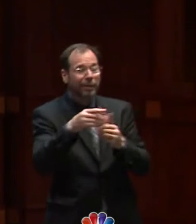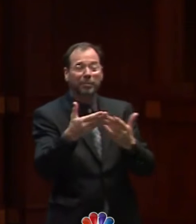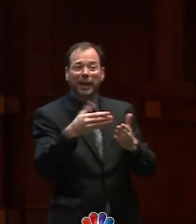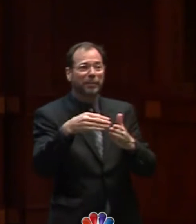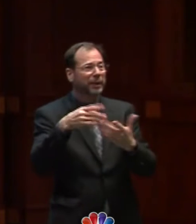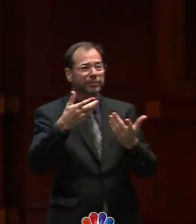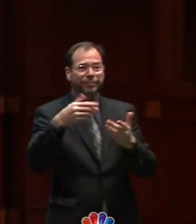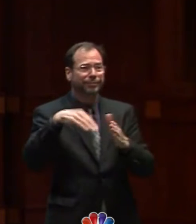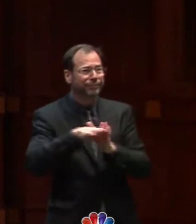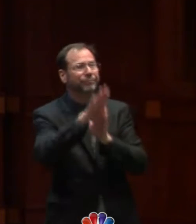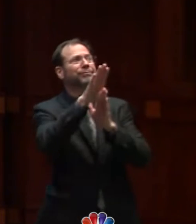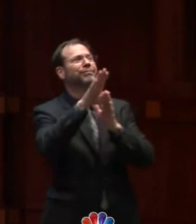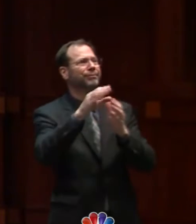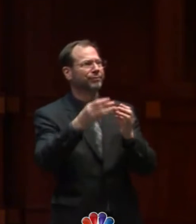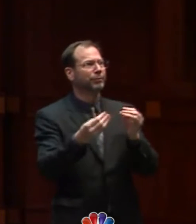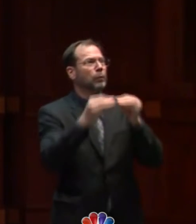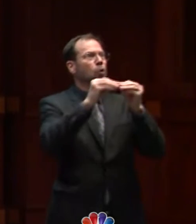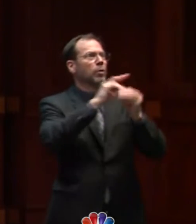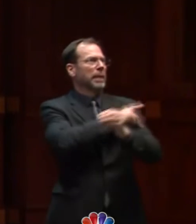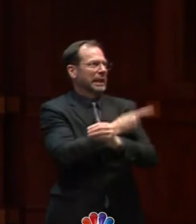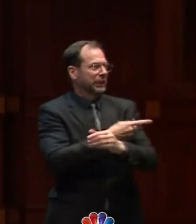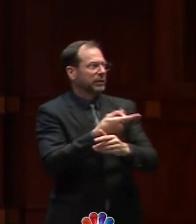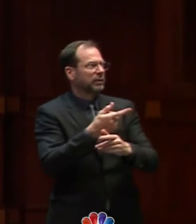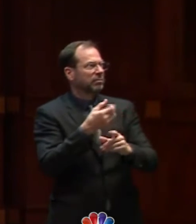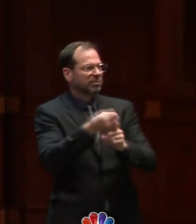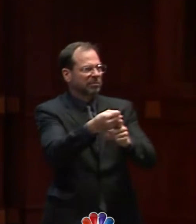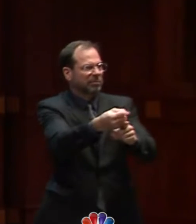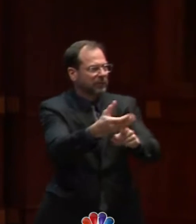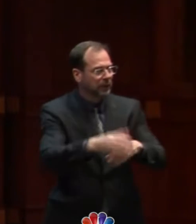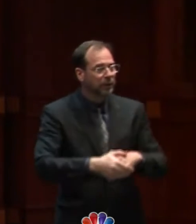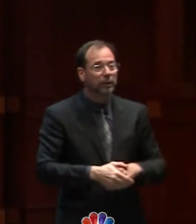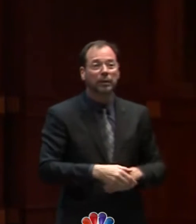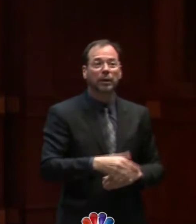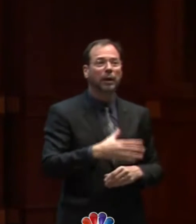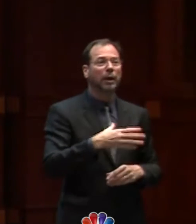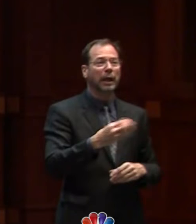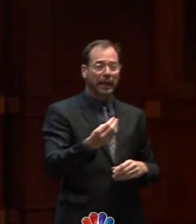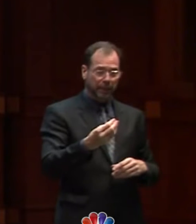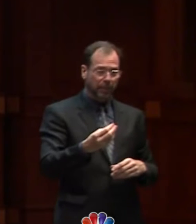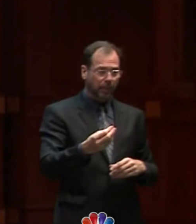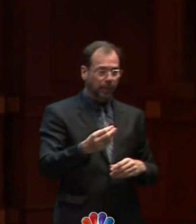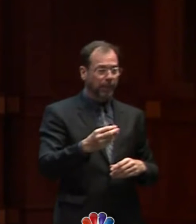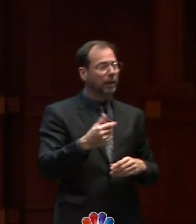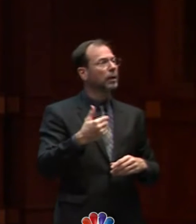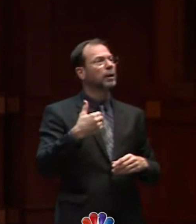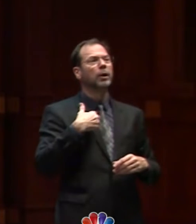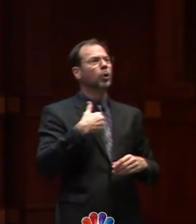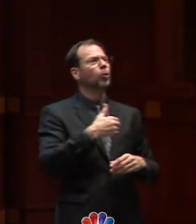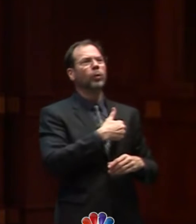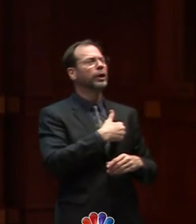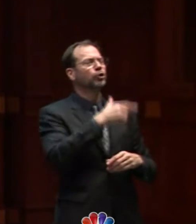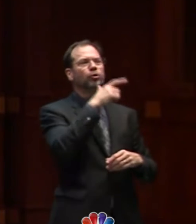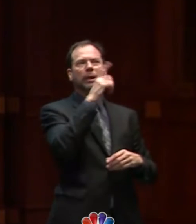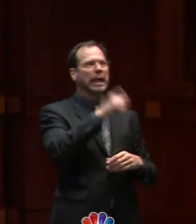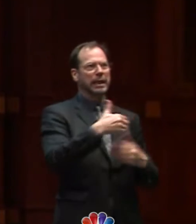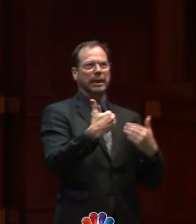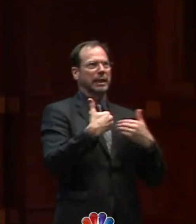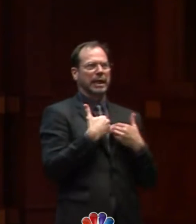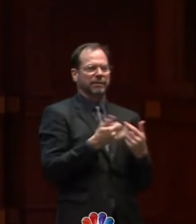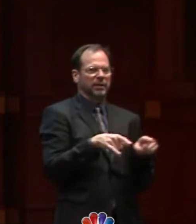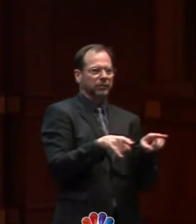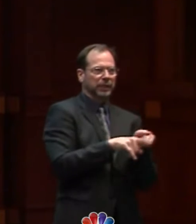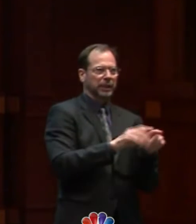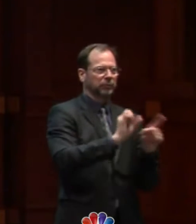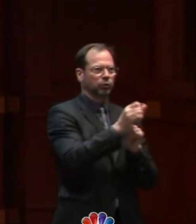increase in patient needs. And our capacity should prevent us from facing the type of situation that New